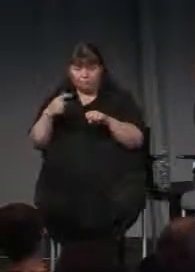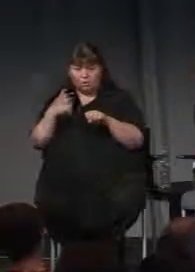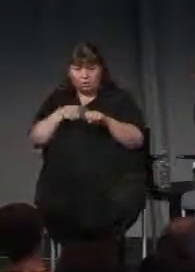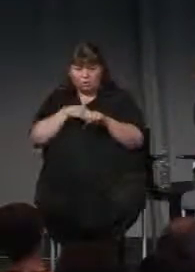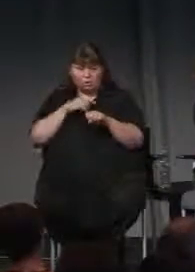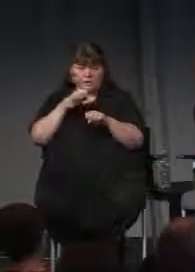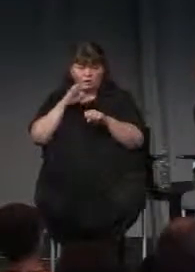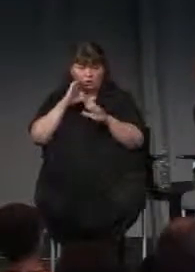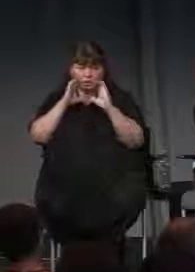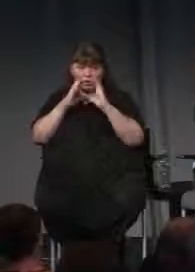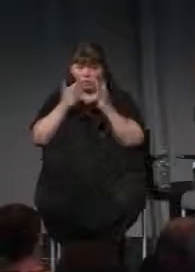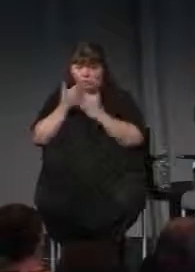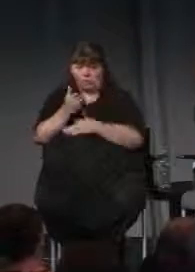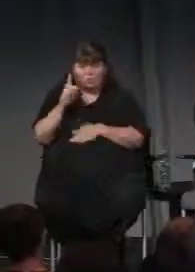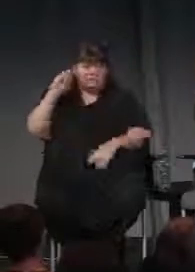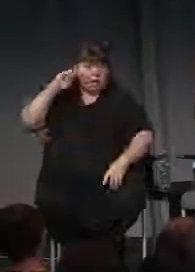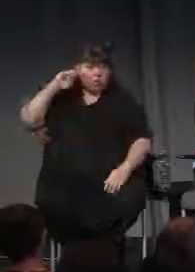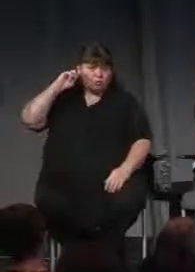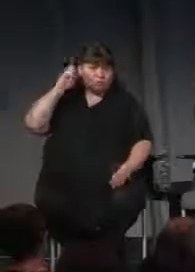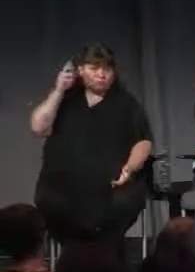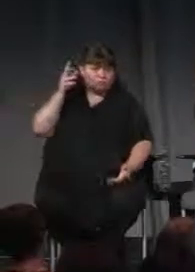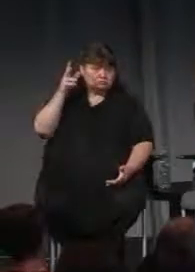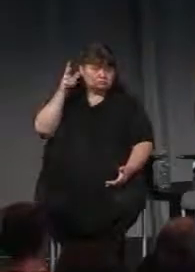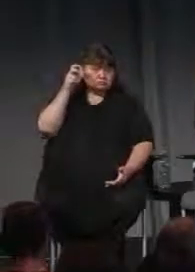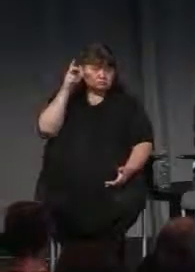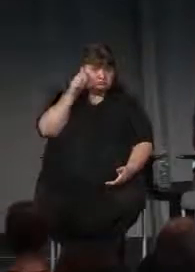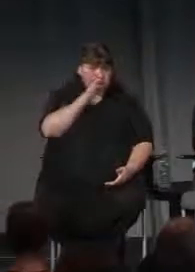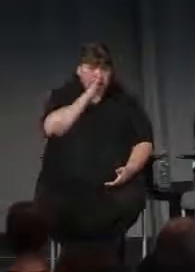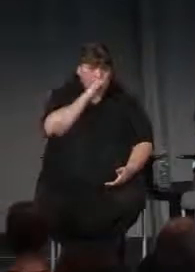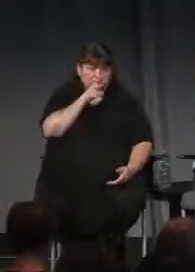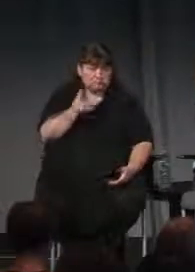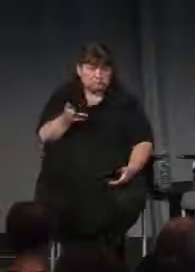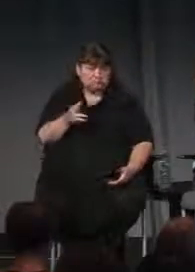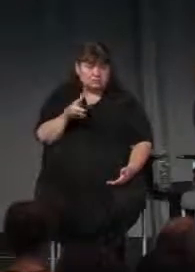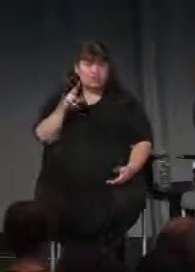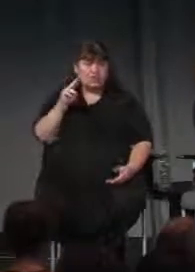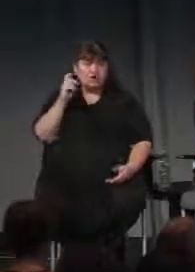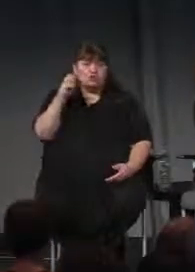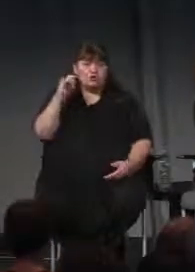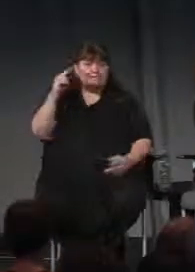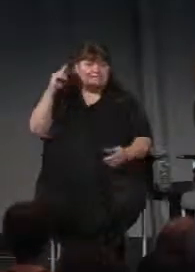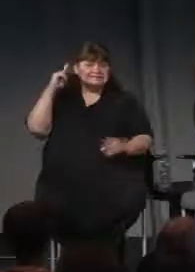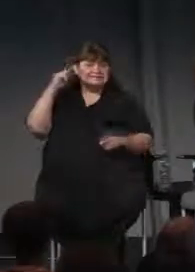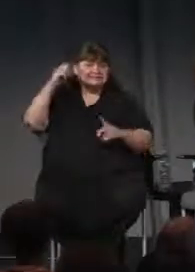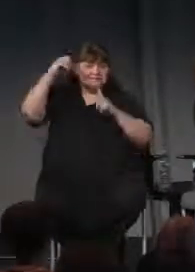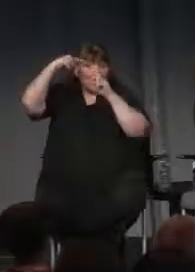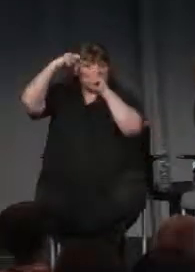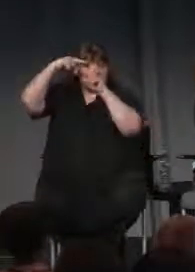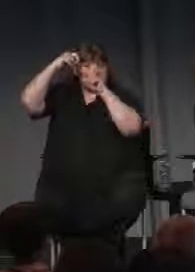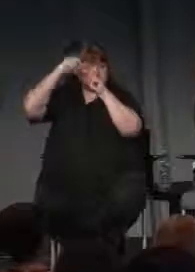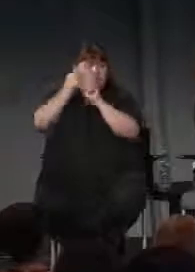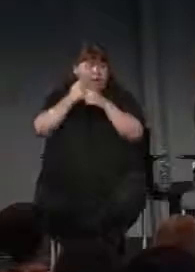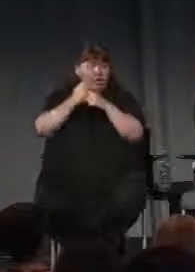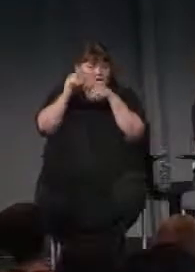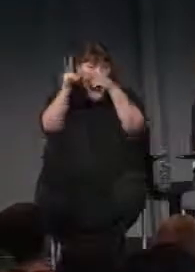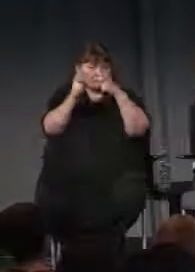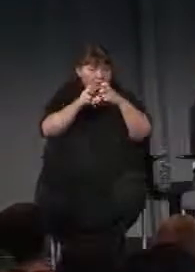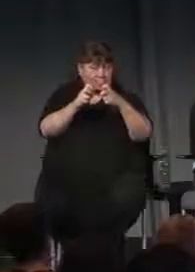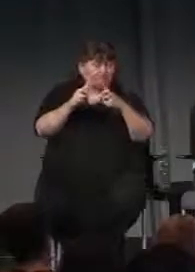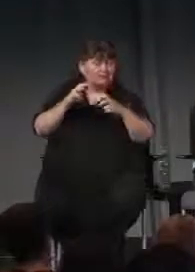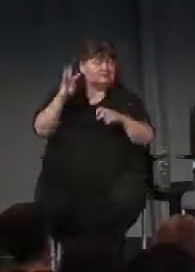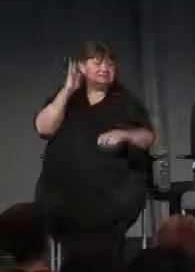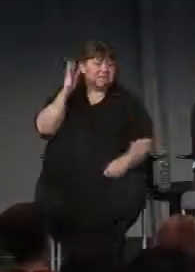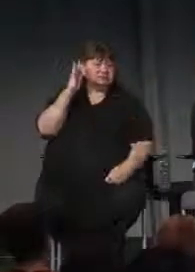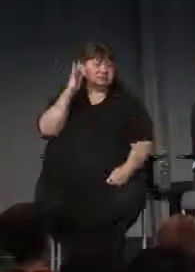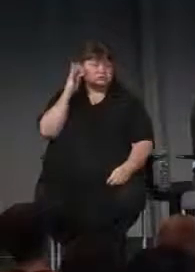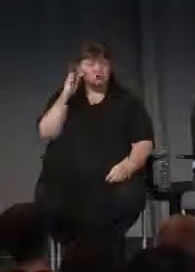via sounds. That that neural firings were made audible, and so I think there is a lot of